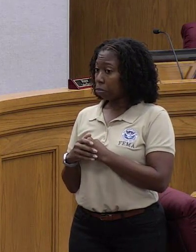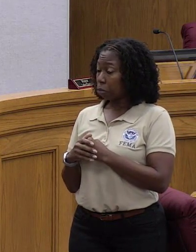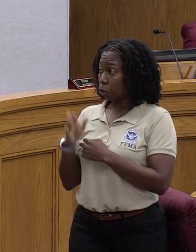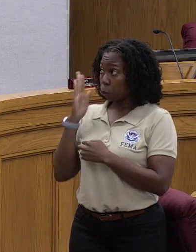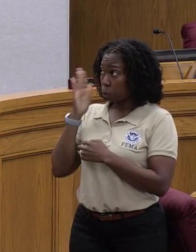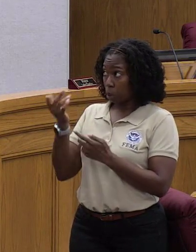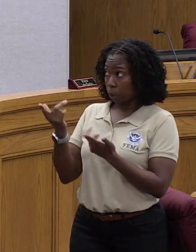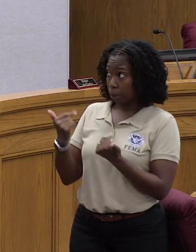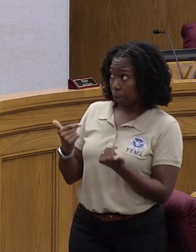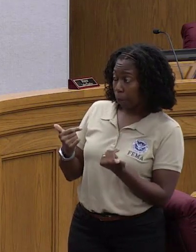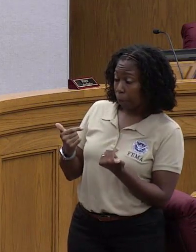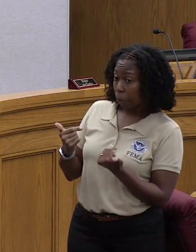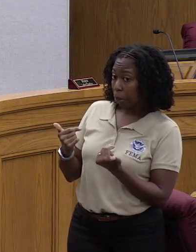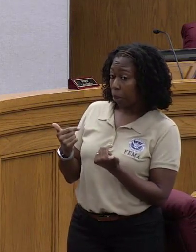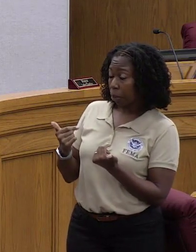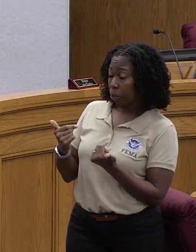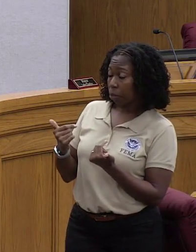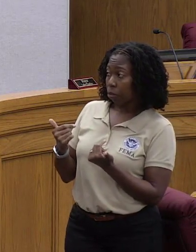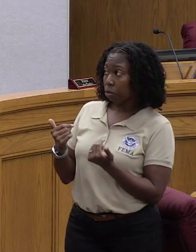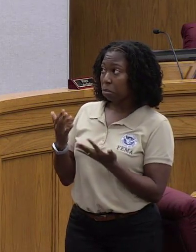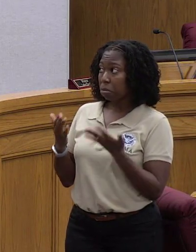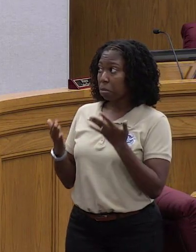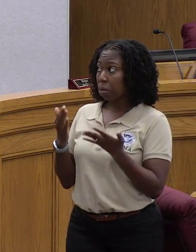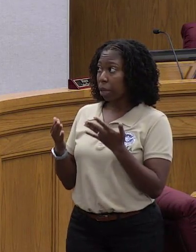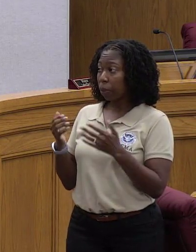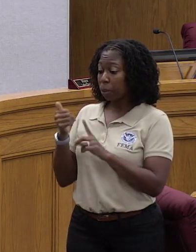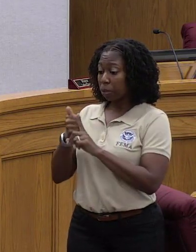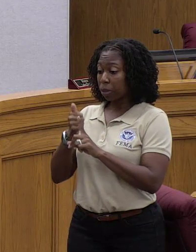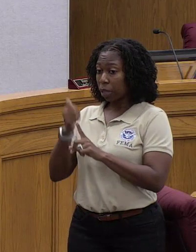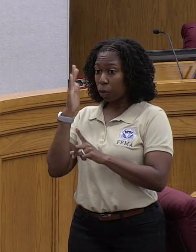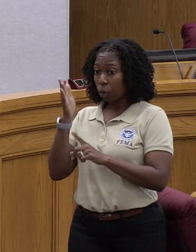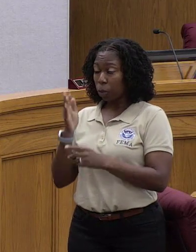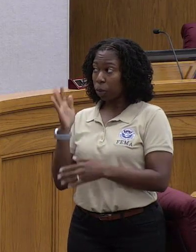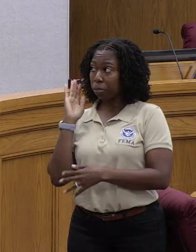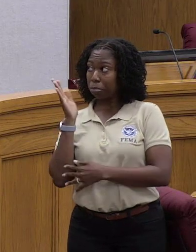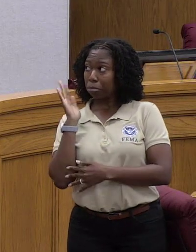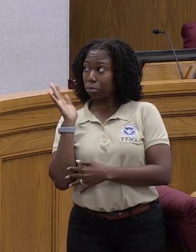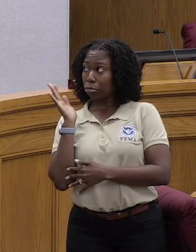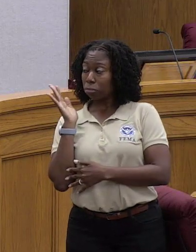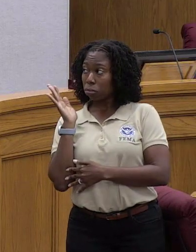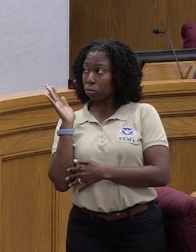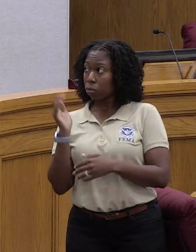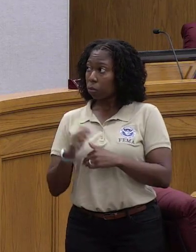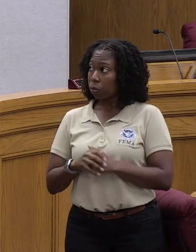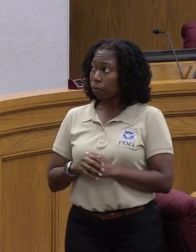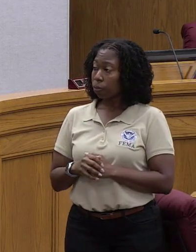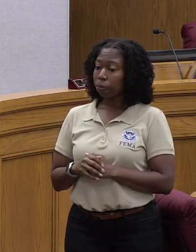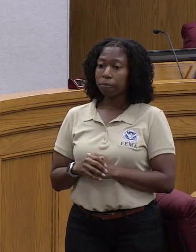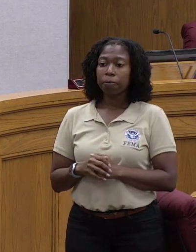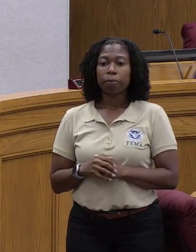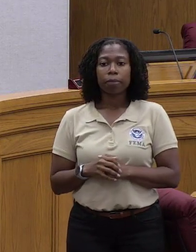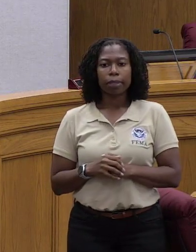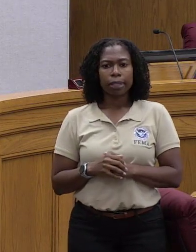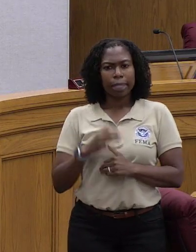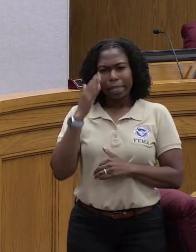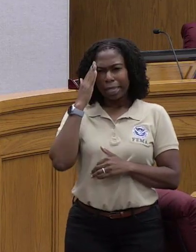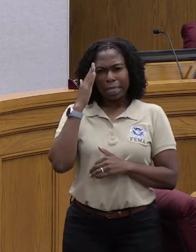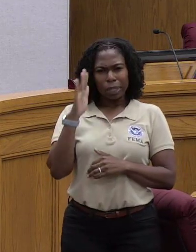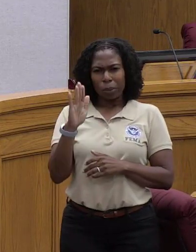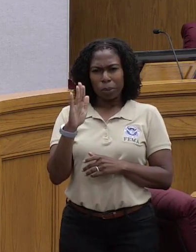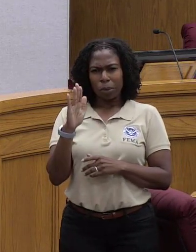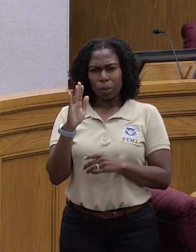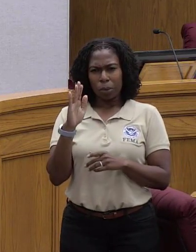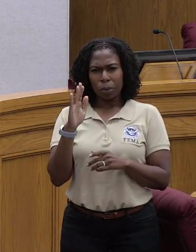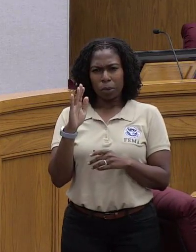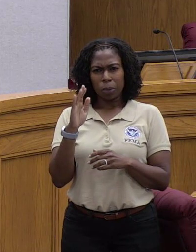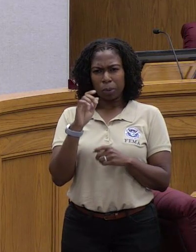and whether we might be able to hear him speak somewhere or something like that. I do not know the details of his